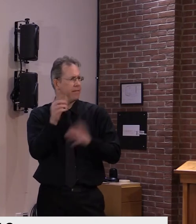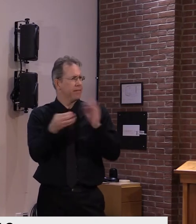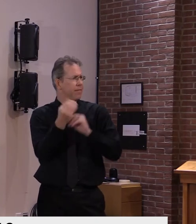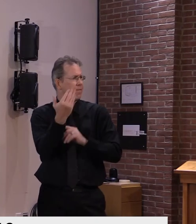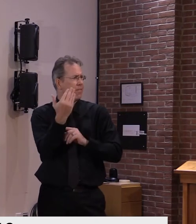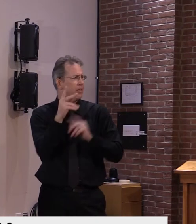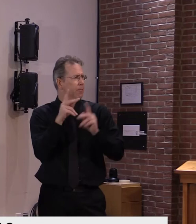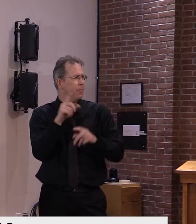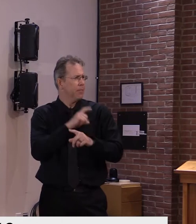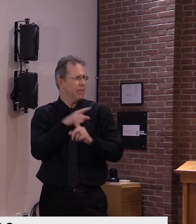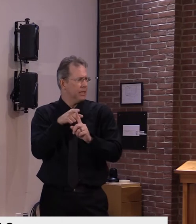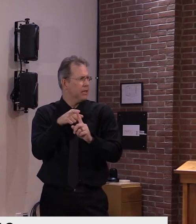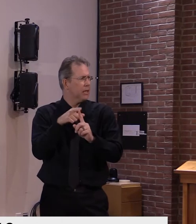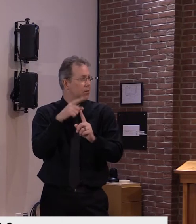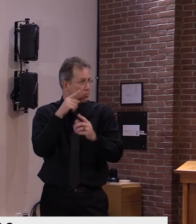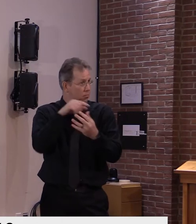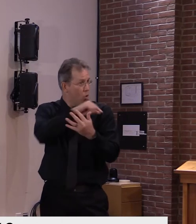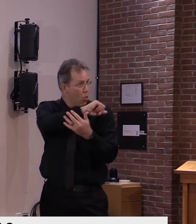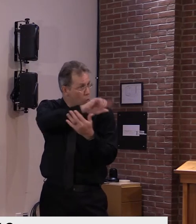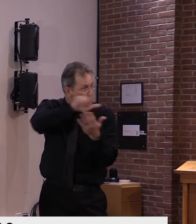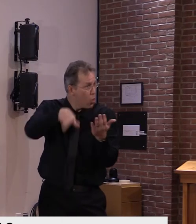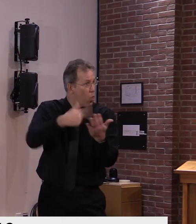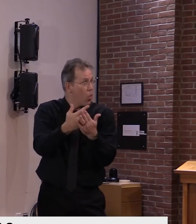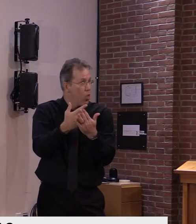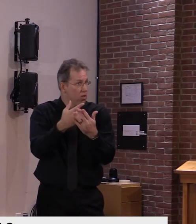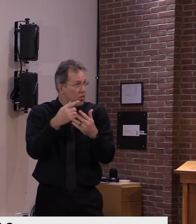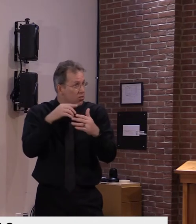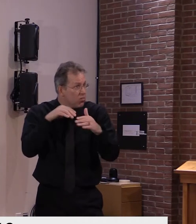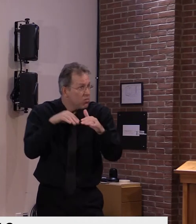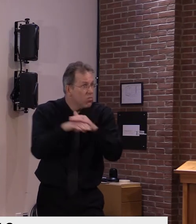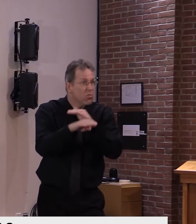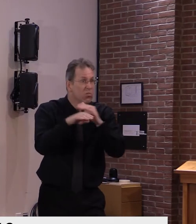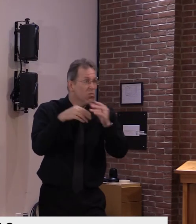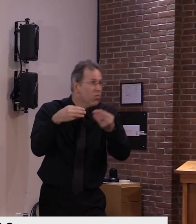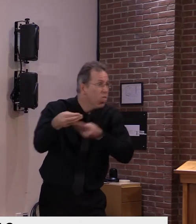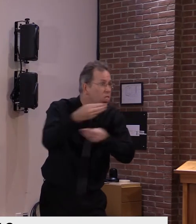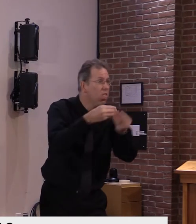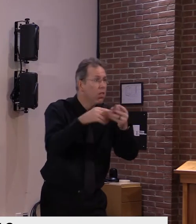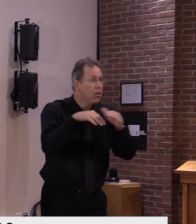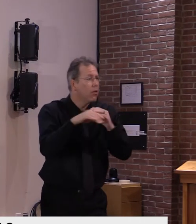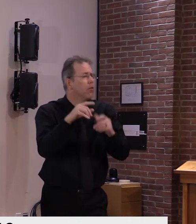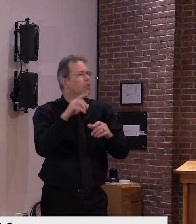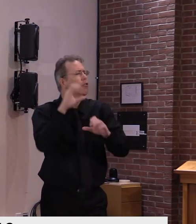other police departments represented? Sure. Commissioner Shirley.